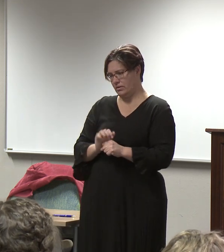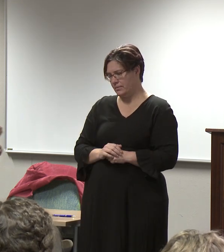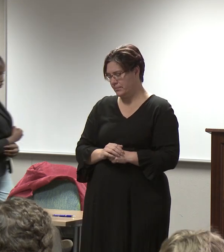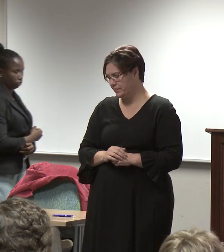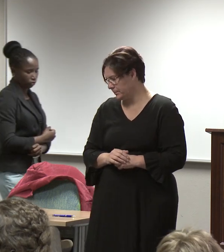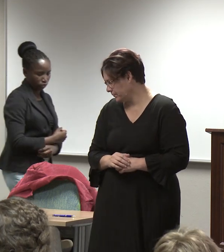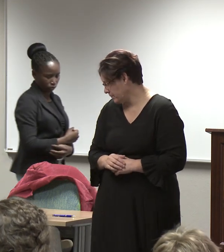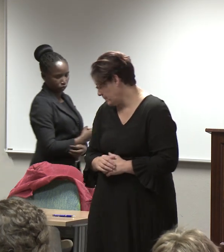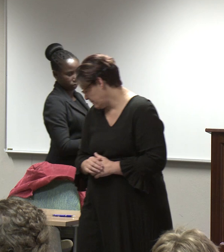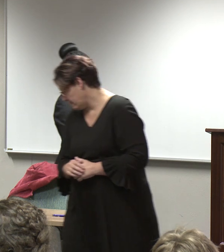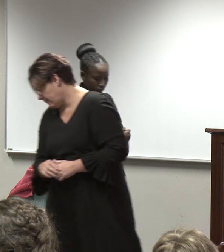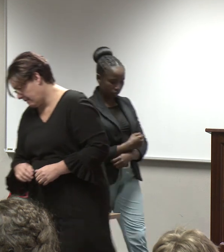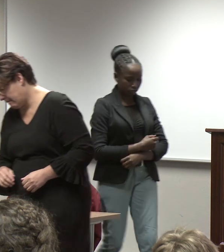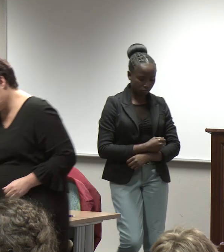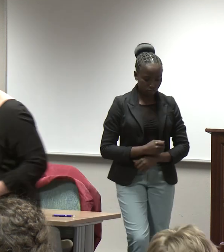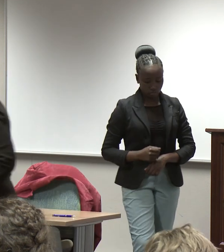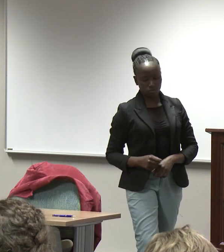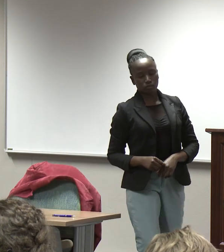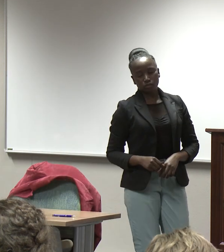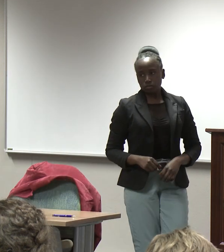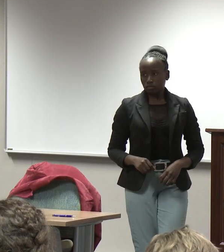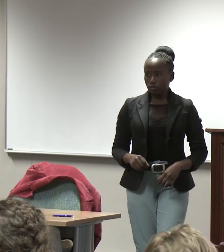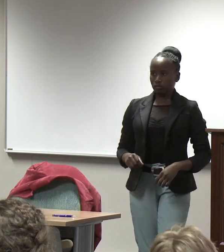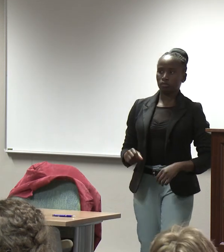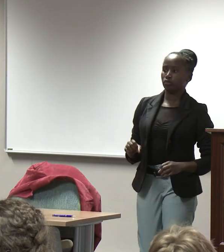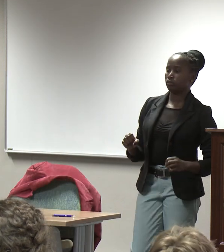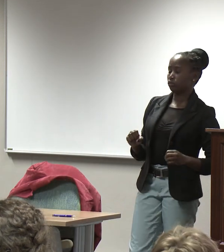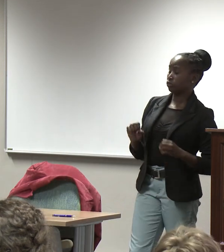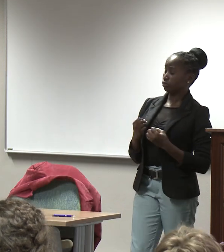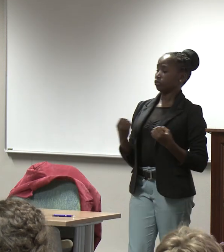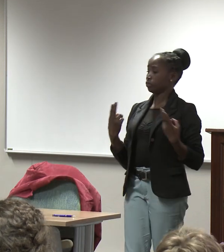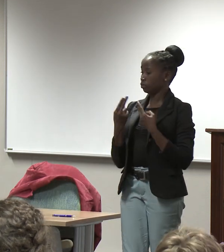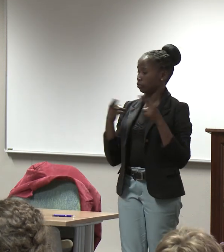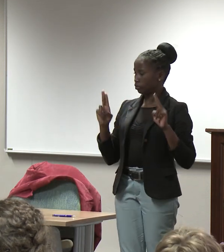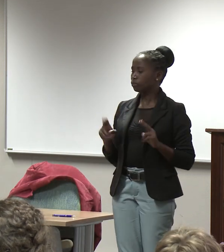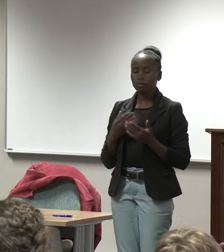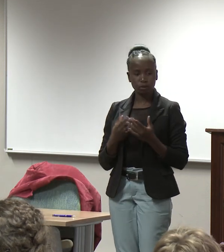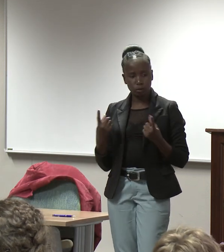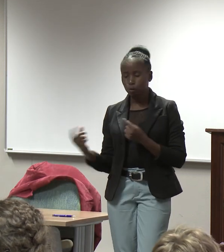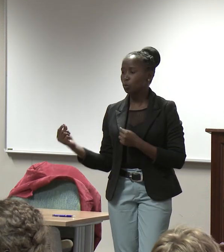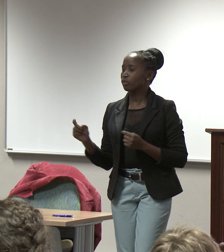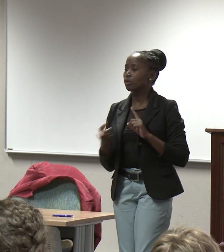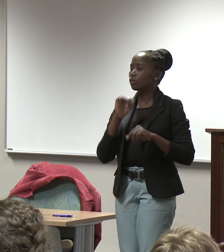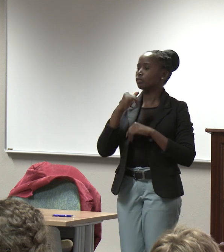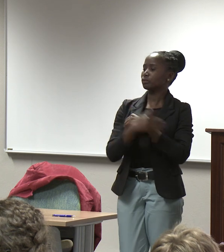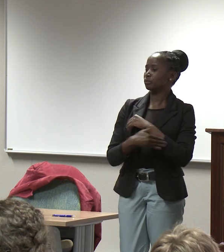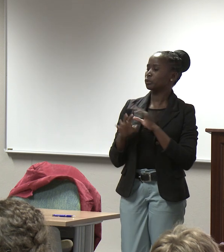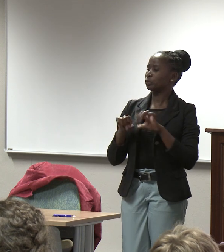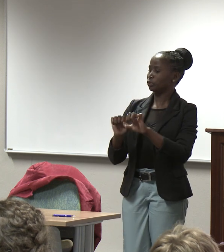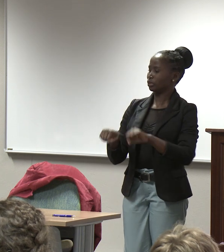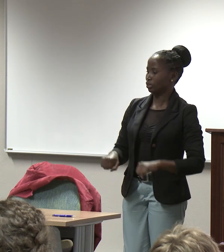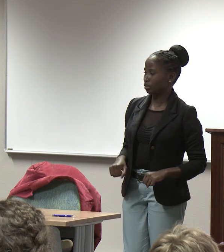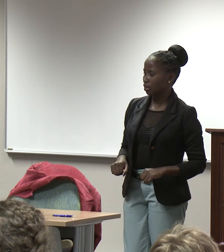we at universities have been reproducing capitalism, colonialism, and patriarchy. That's simple as that. But with